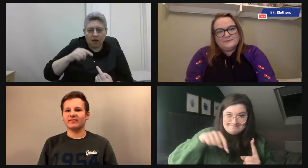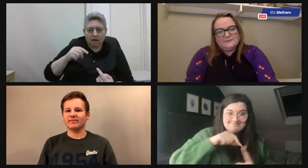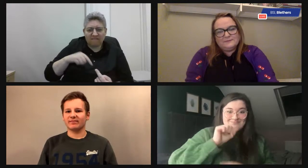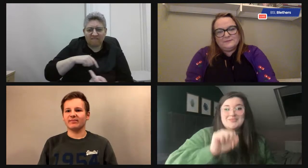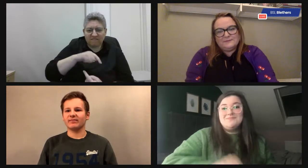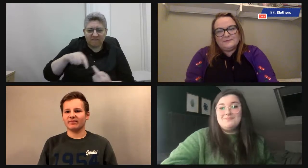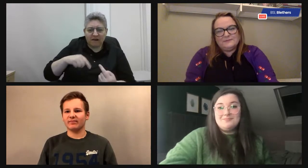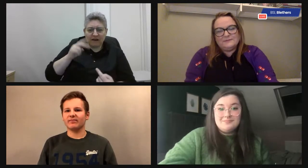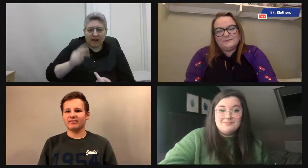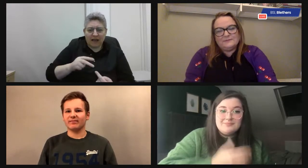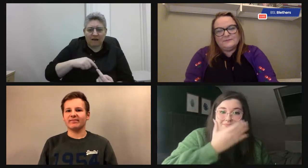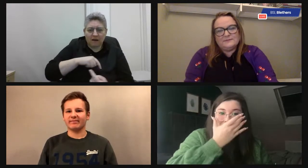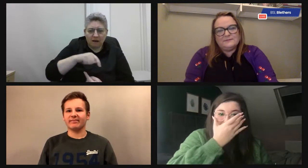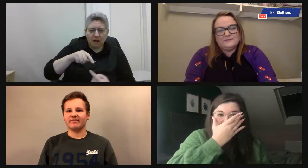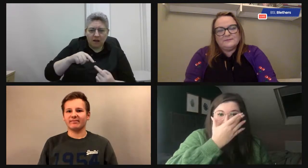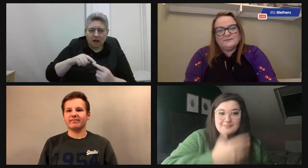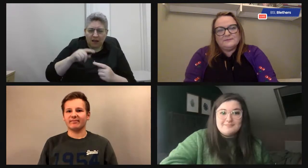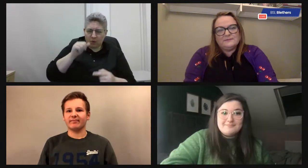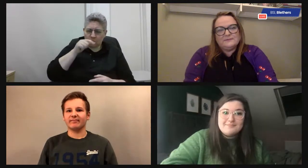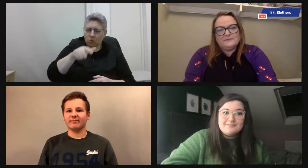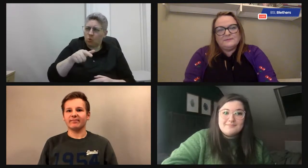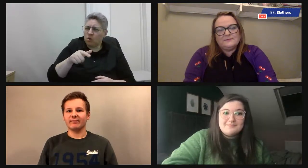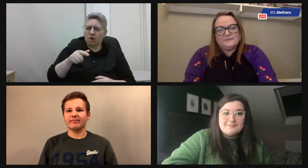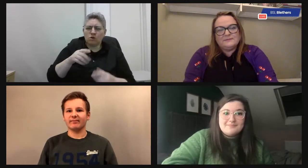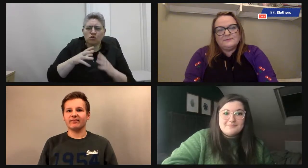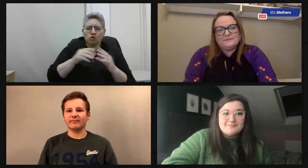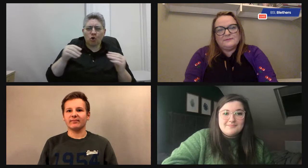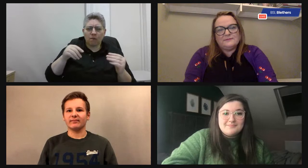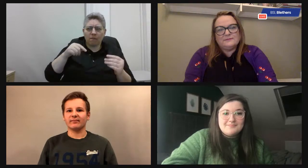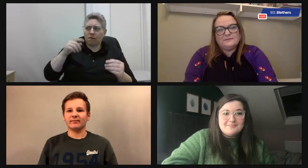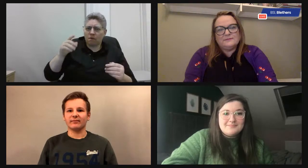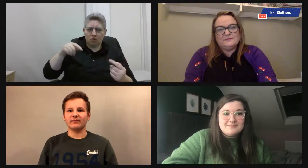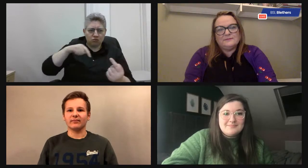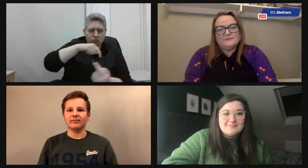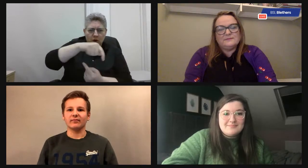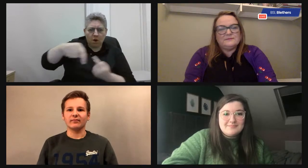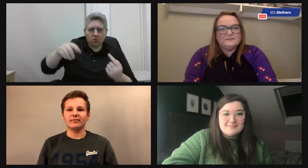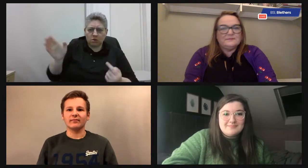mean? And perhaps Yeah. going round in circles,